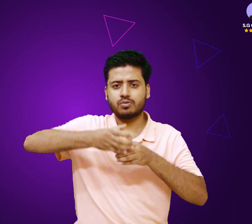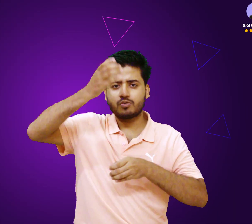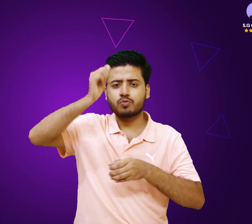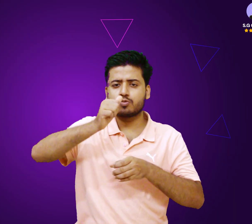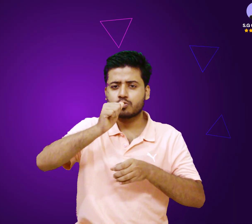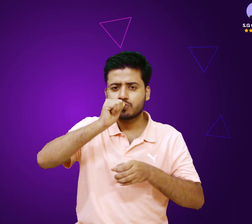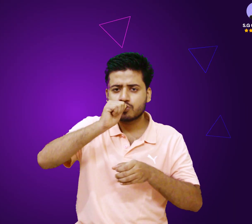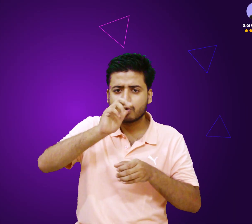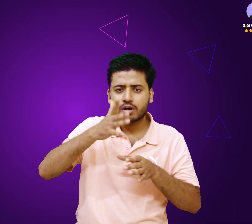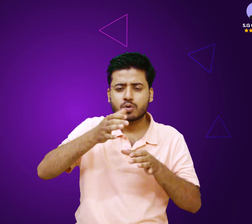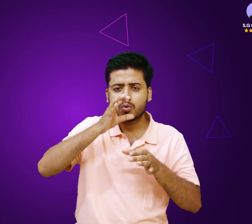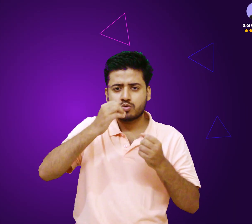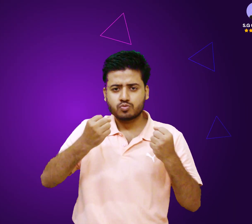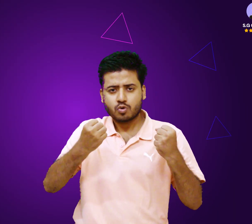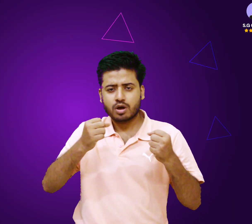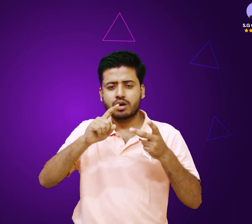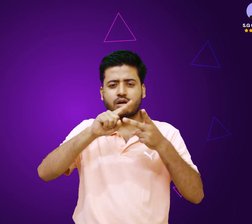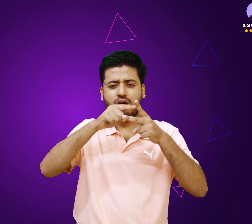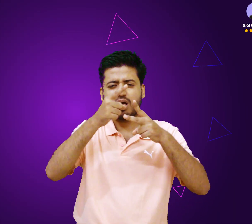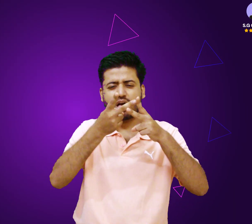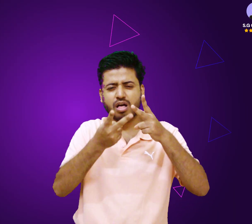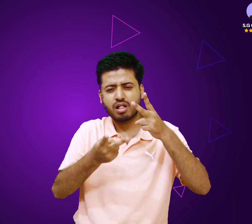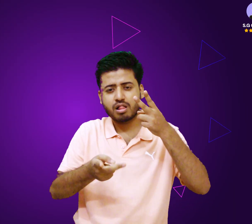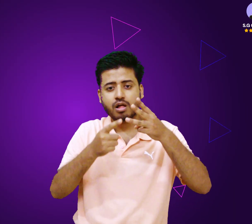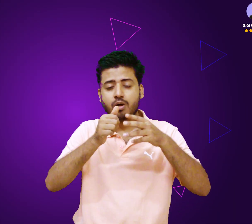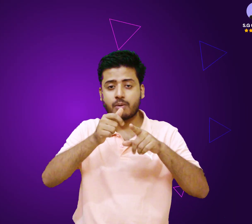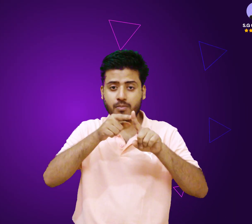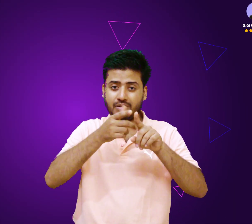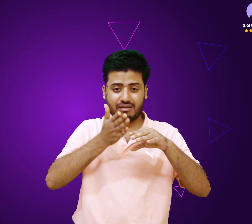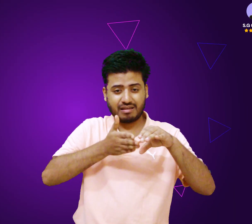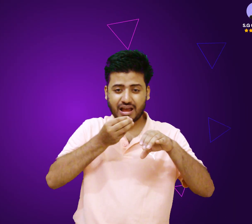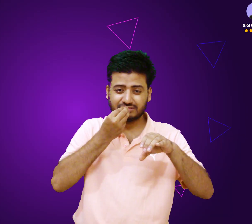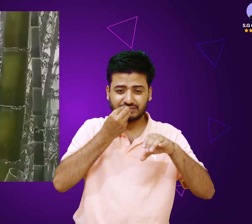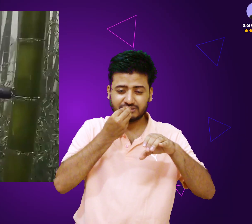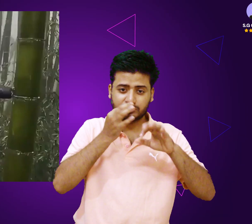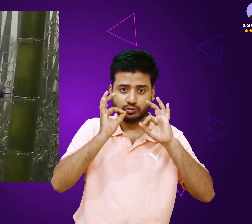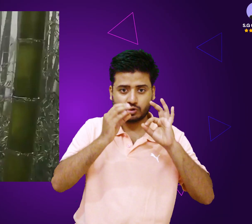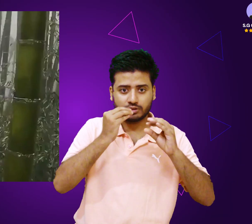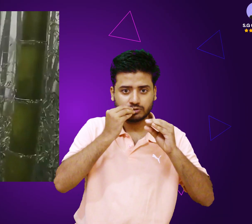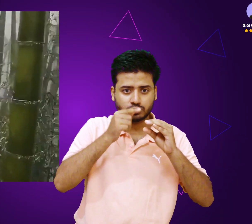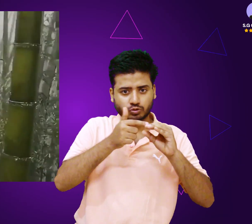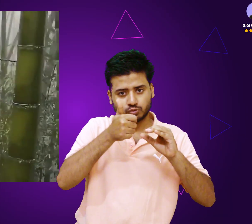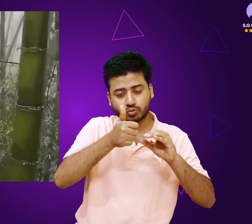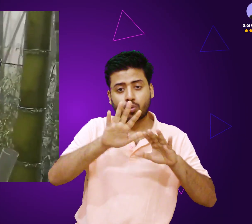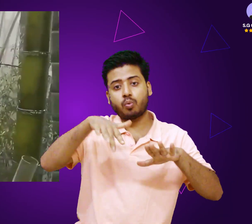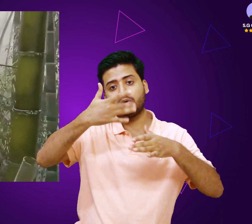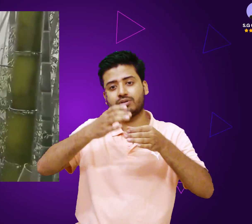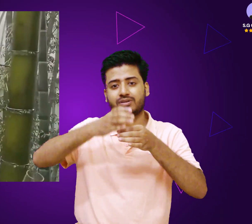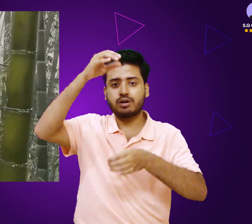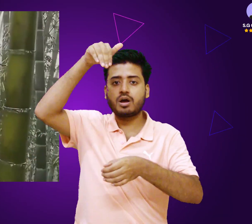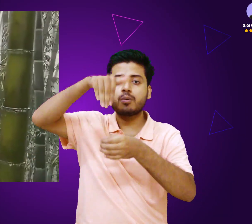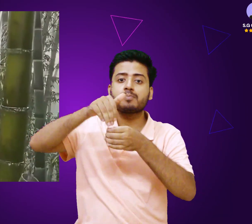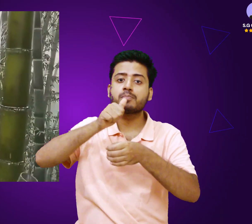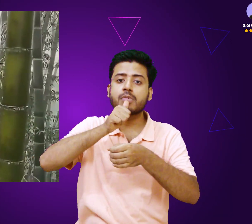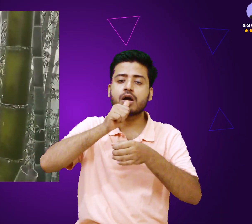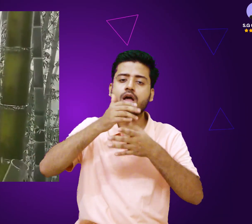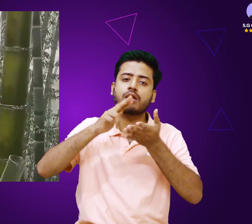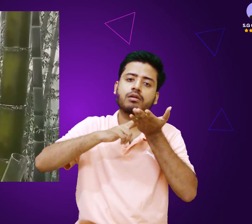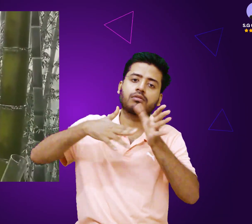heart disease. Support for blood sugar control. The inulin, a type of dietary fiber, in bamboo shoots can help